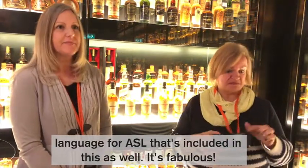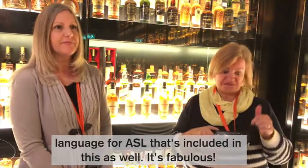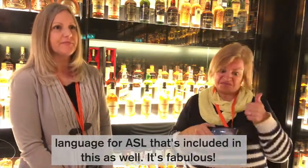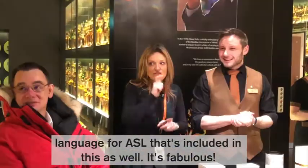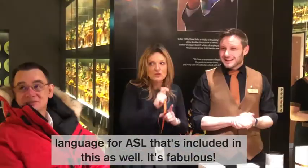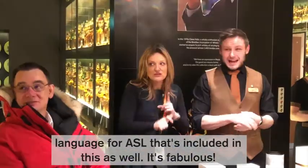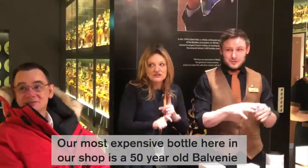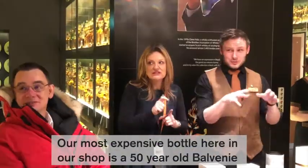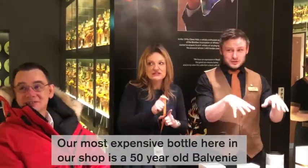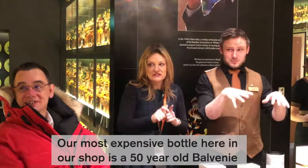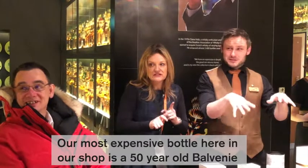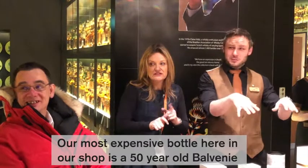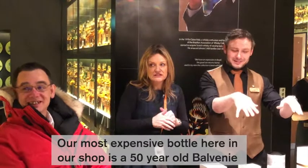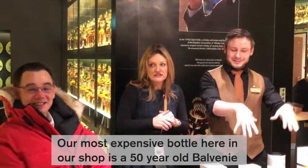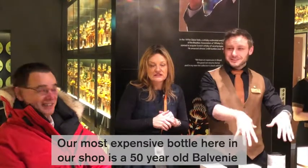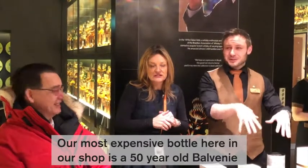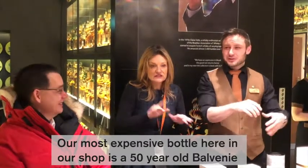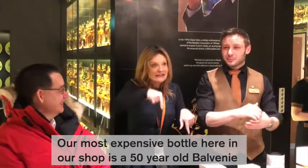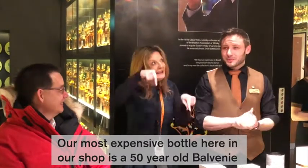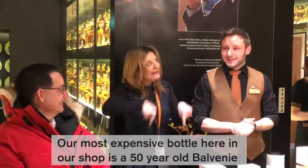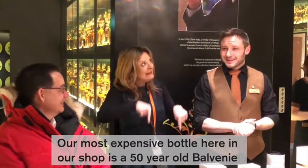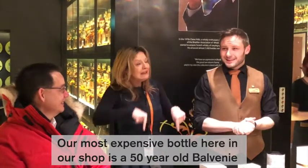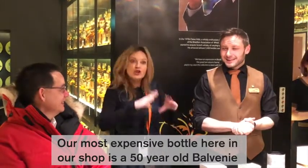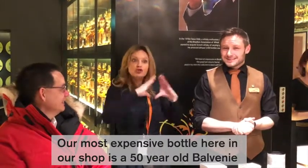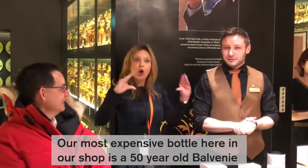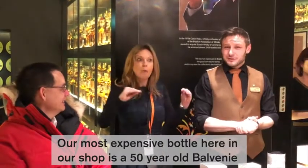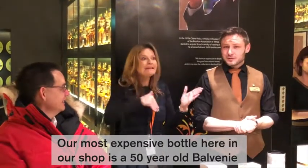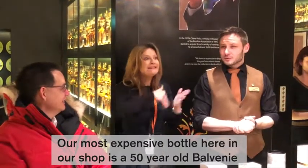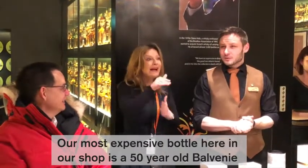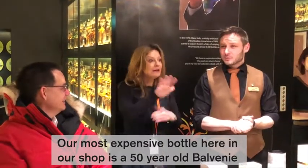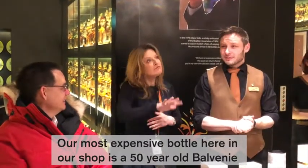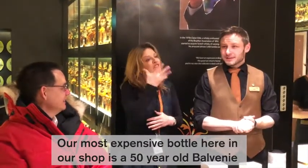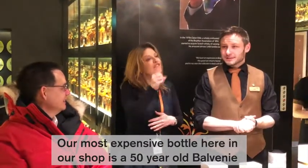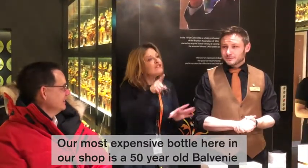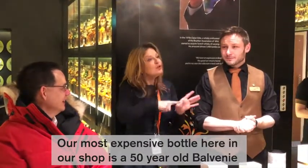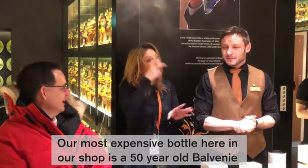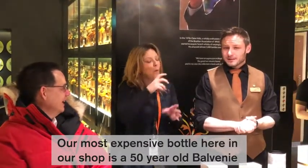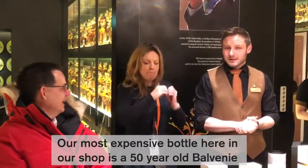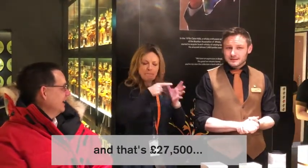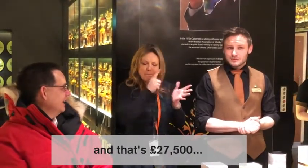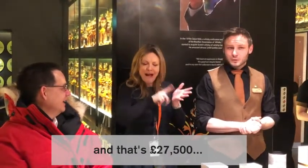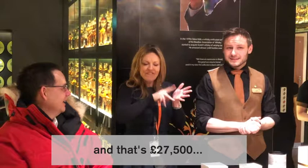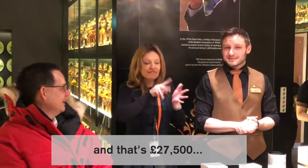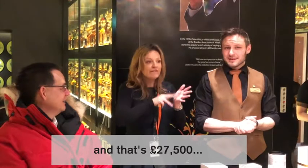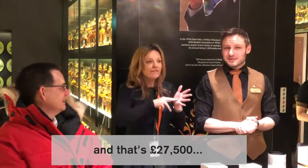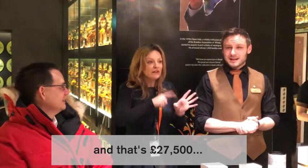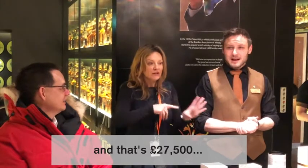Our most expensive bottle here in our shop, it's a 50 year old Belveni and it's 27,500.